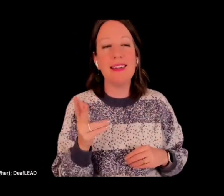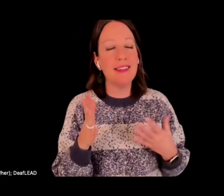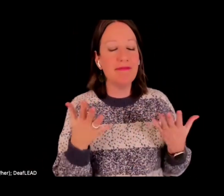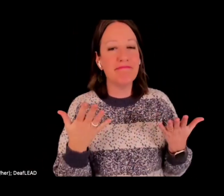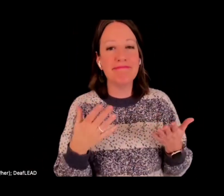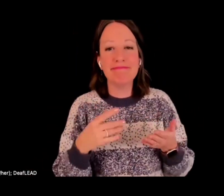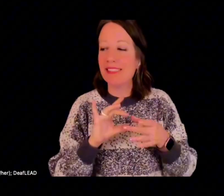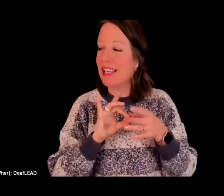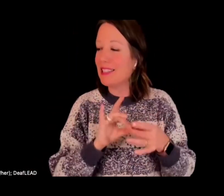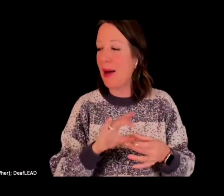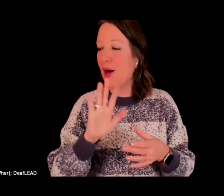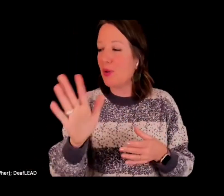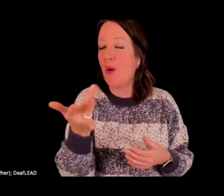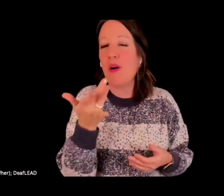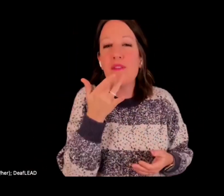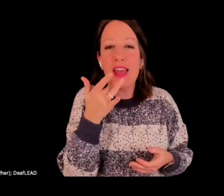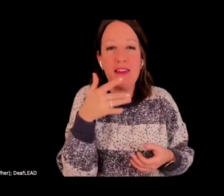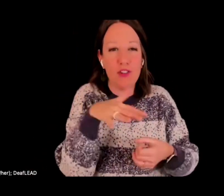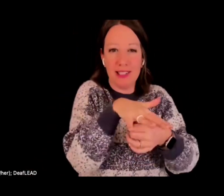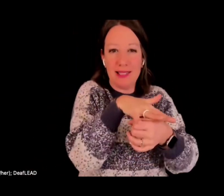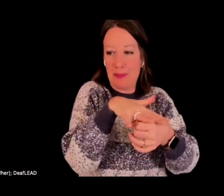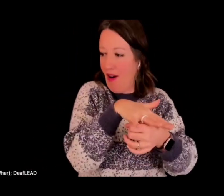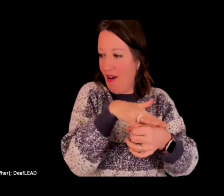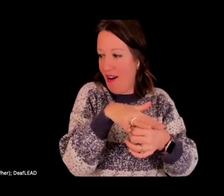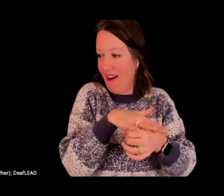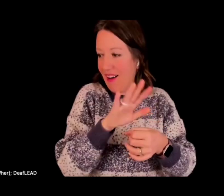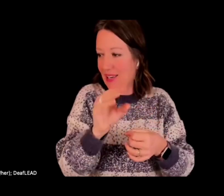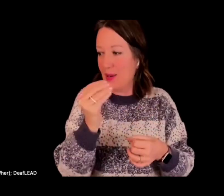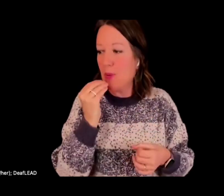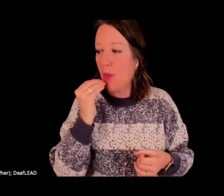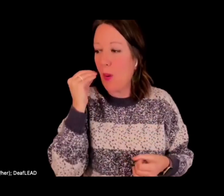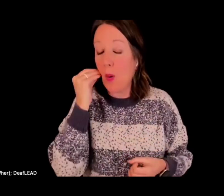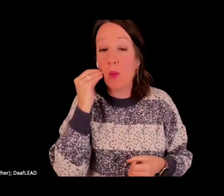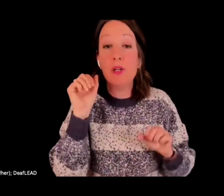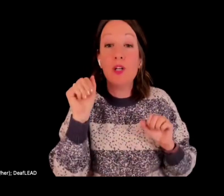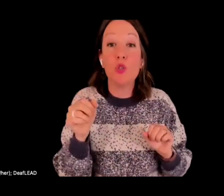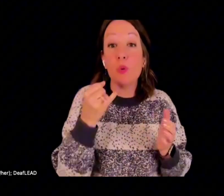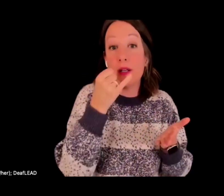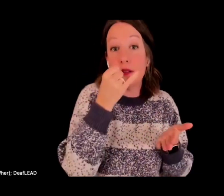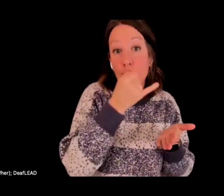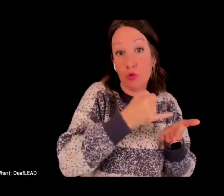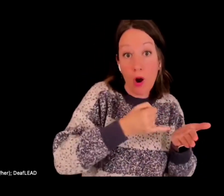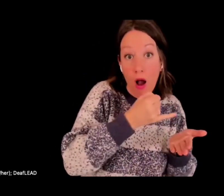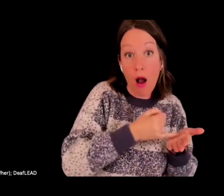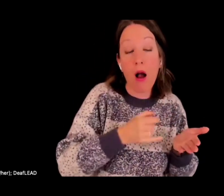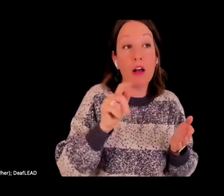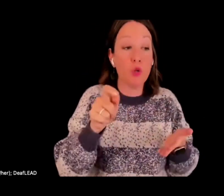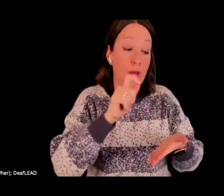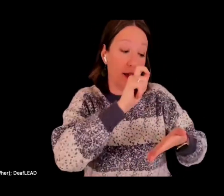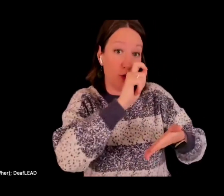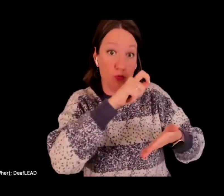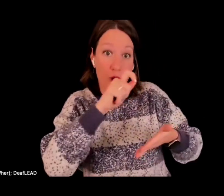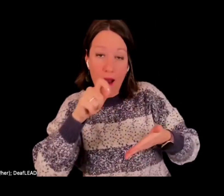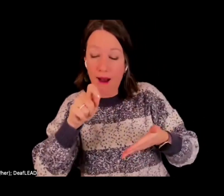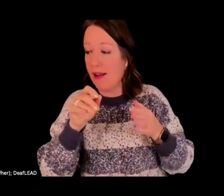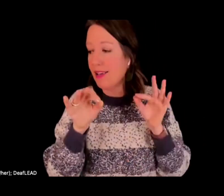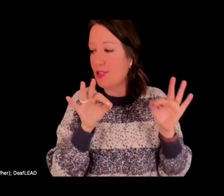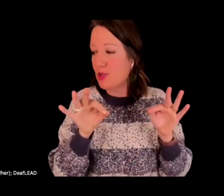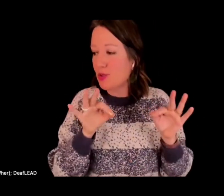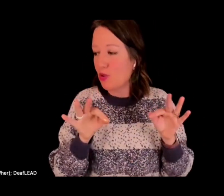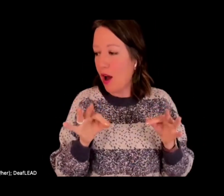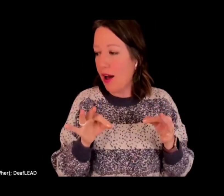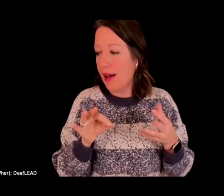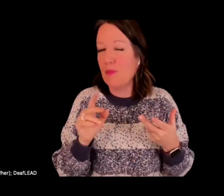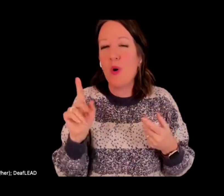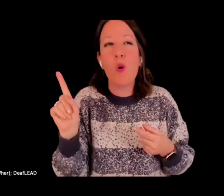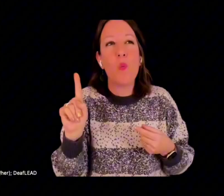For prompt number 3, this is about your favorite spot in your home. This could be something